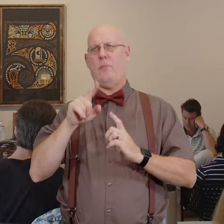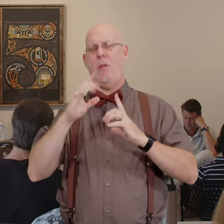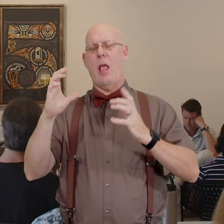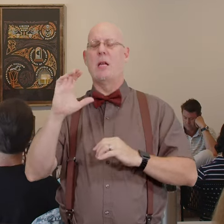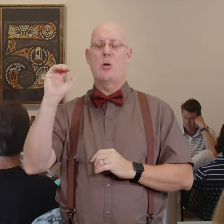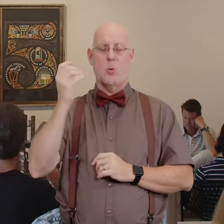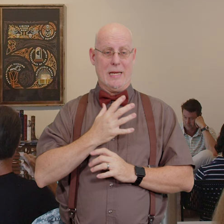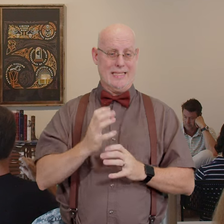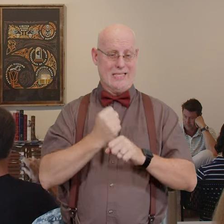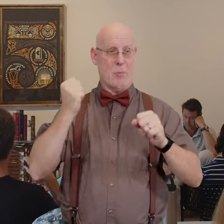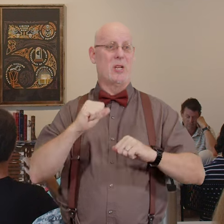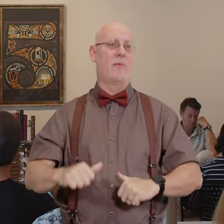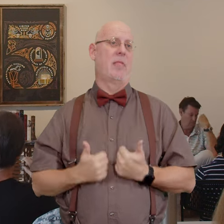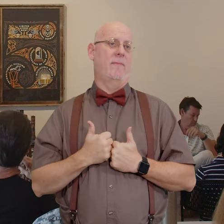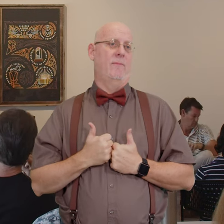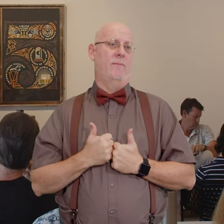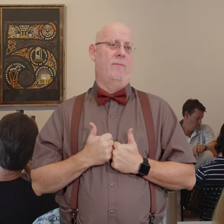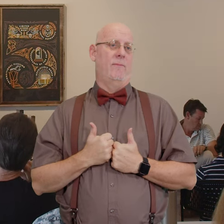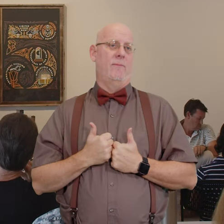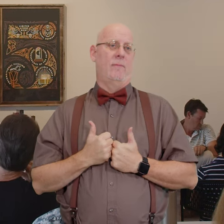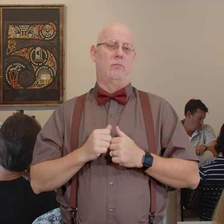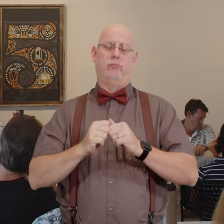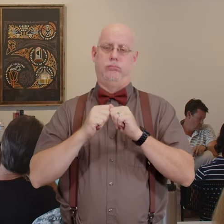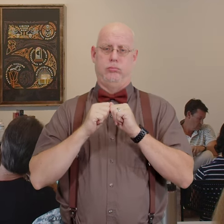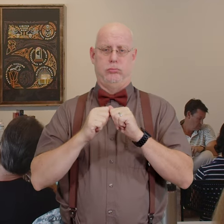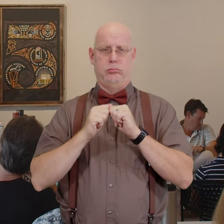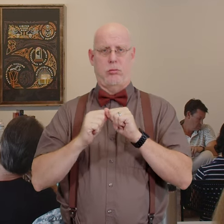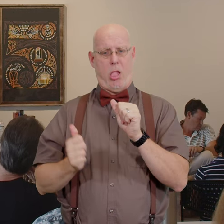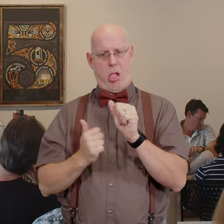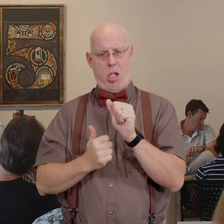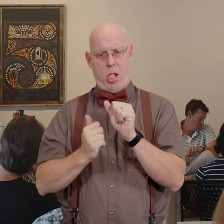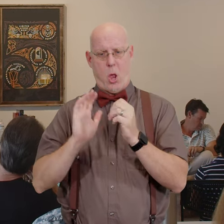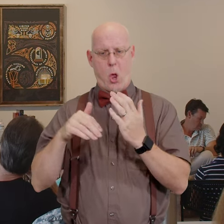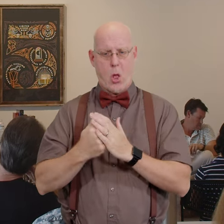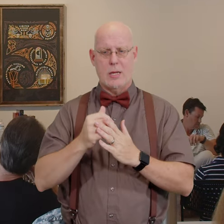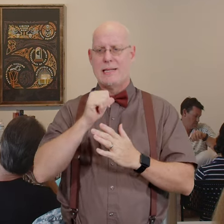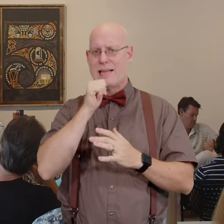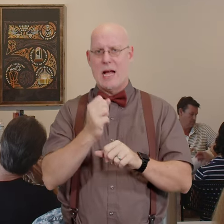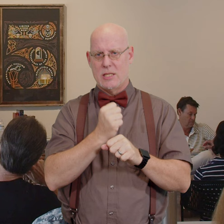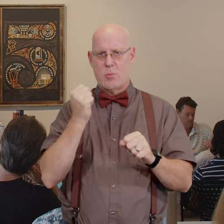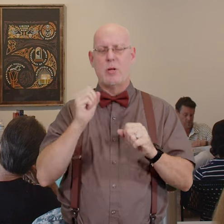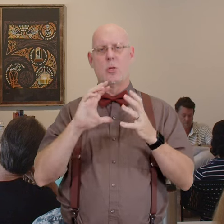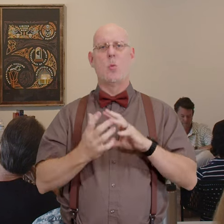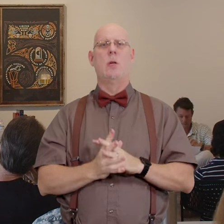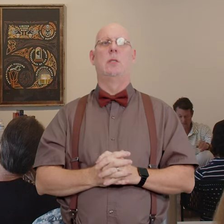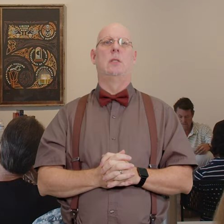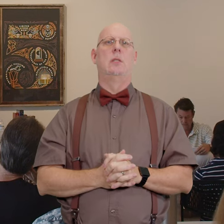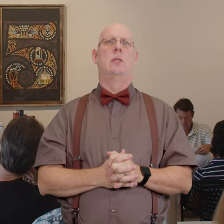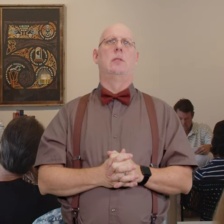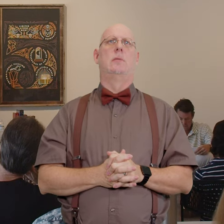grace, we talked about a lot, is the celebration of life, relentlessly hounding all non-celebrants in the